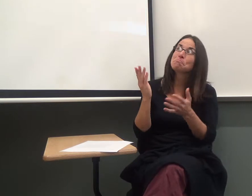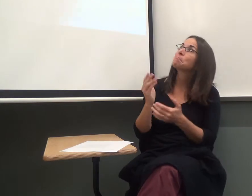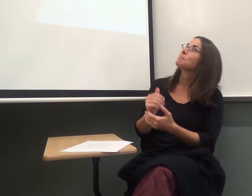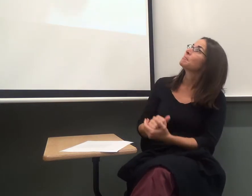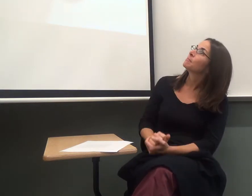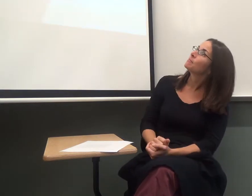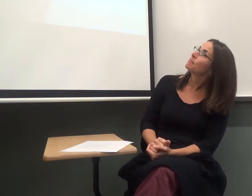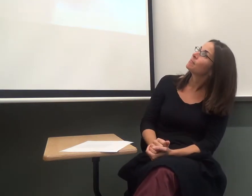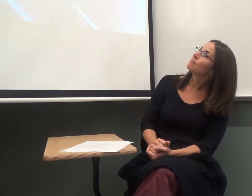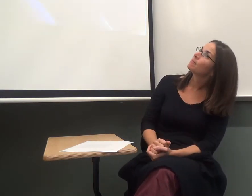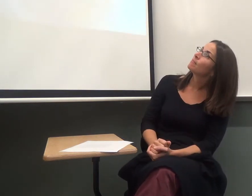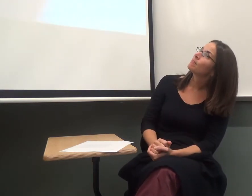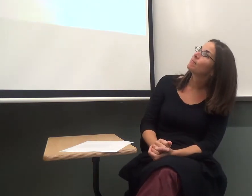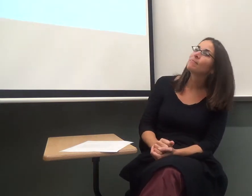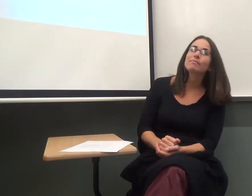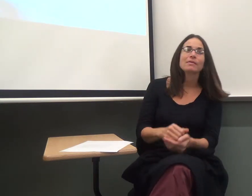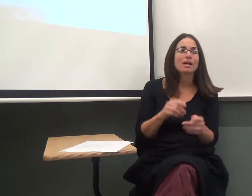around, not only just around, but also what?